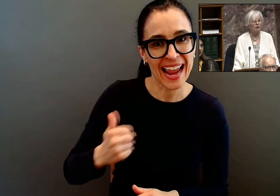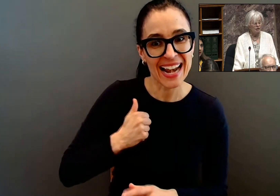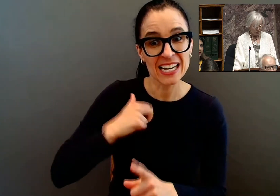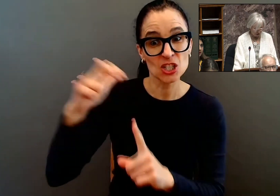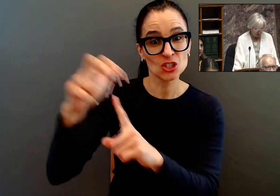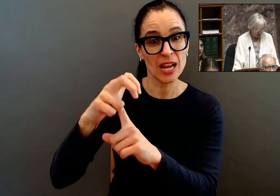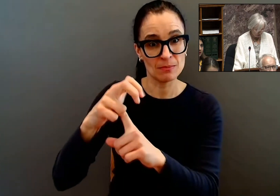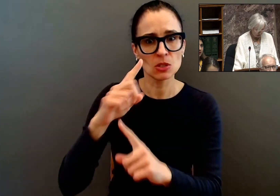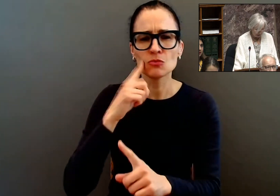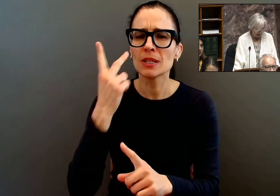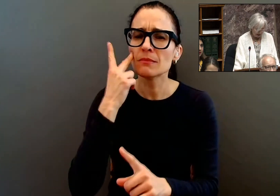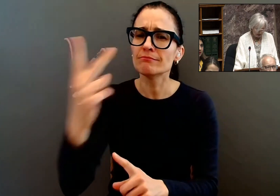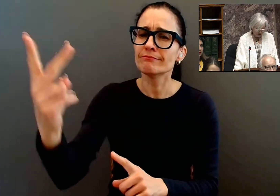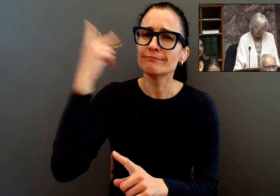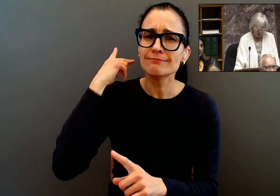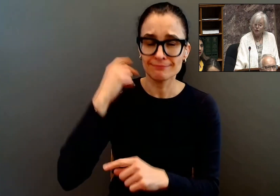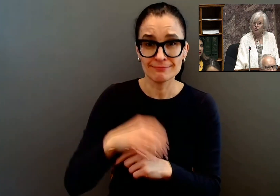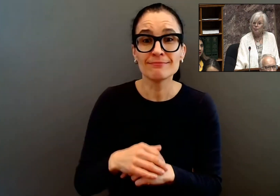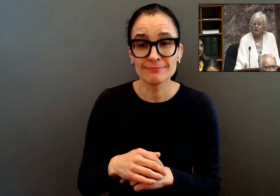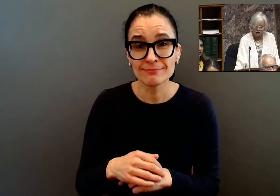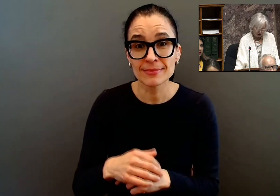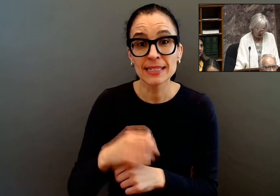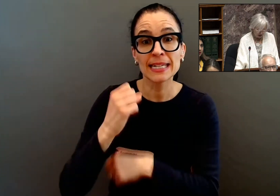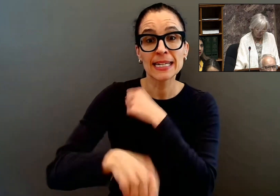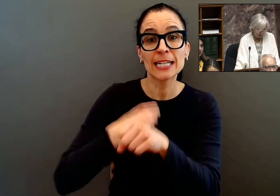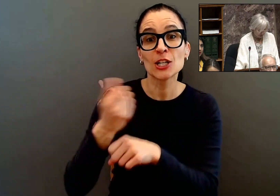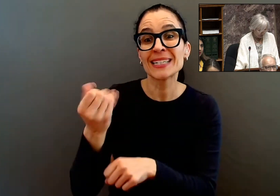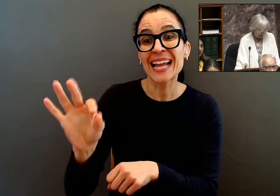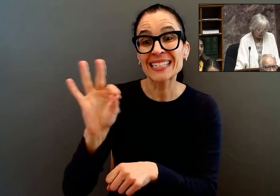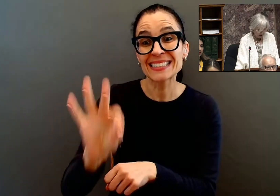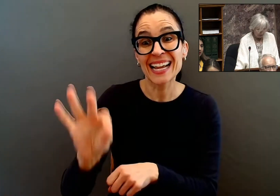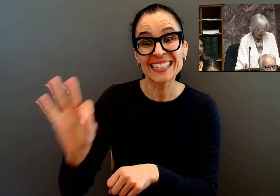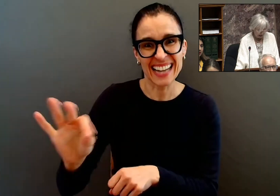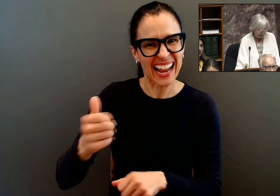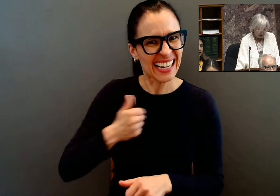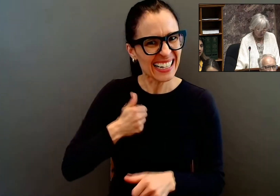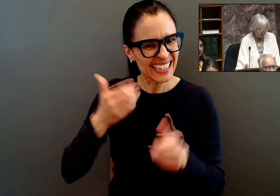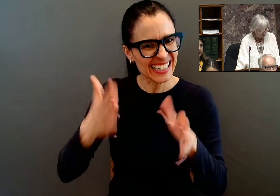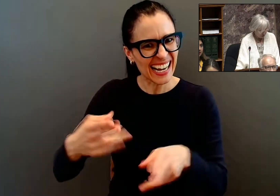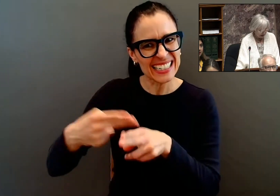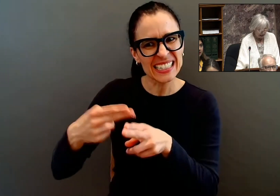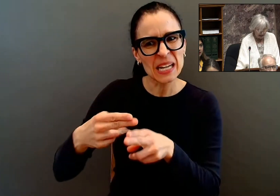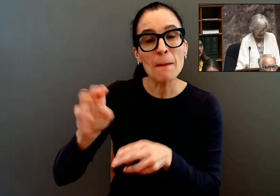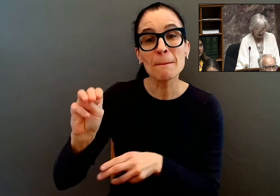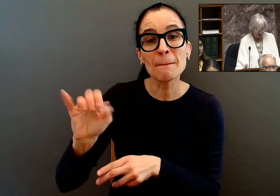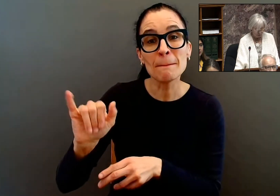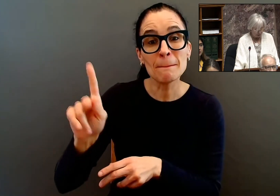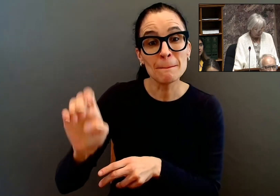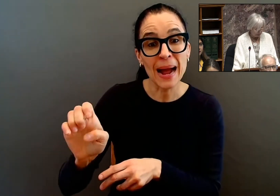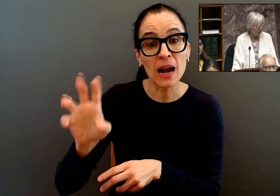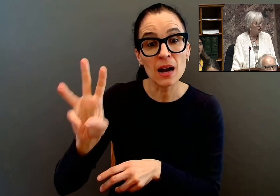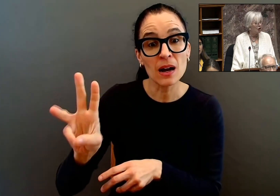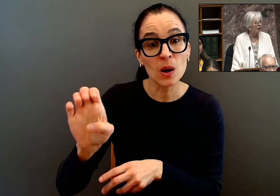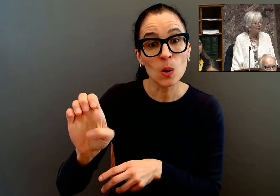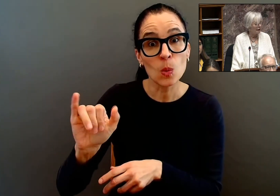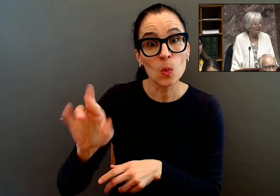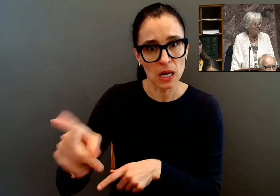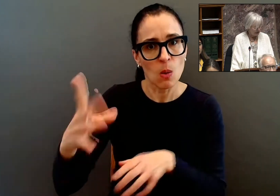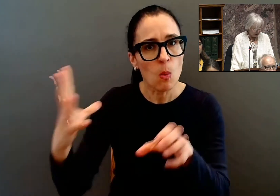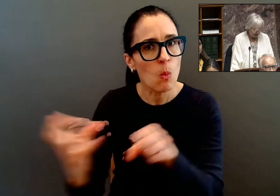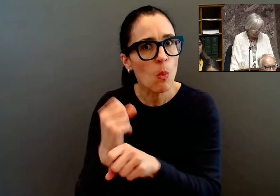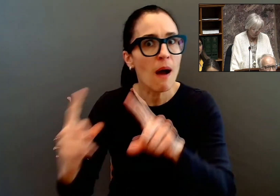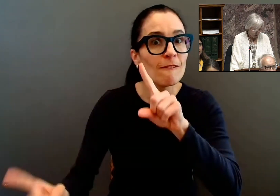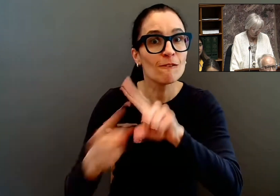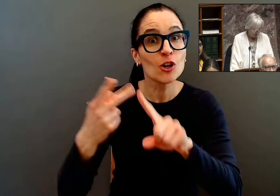Weir secured his first PGA victory, becoming the first Canadian to win a PGA event